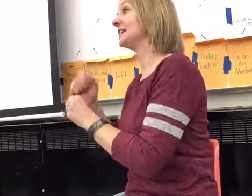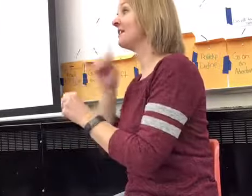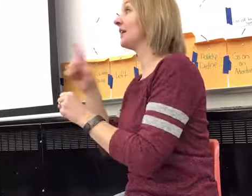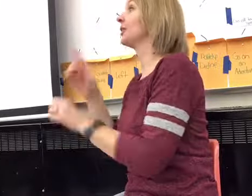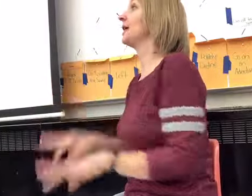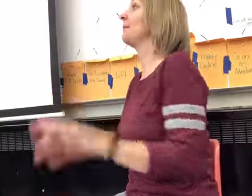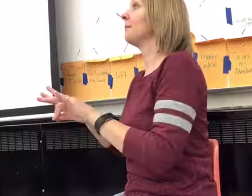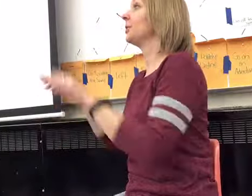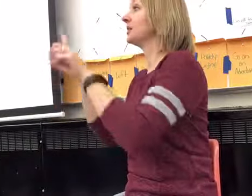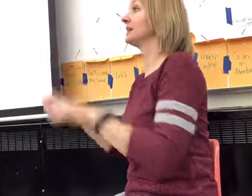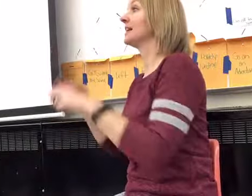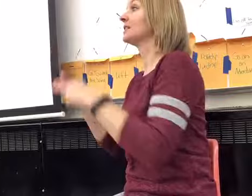test. What is it?